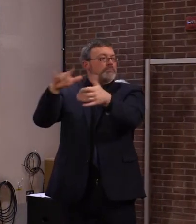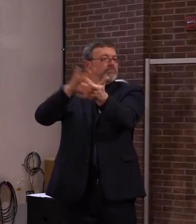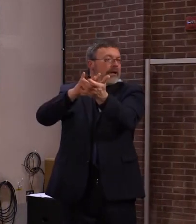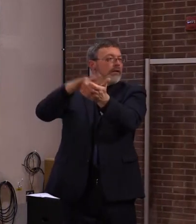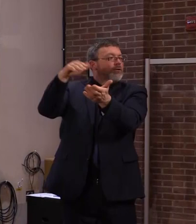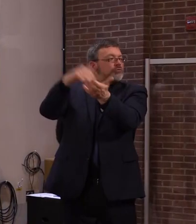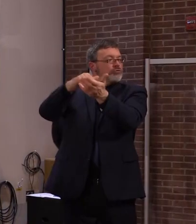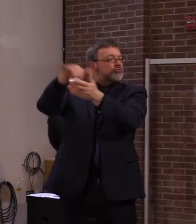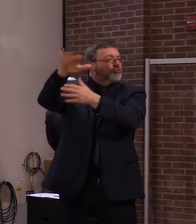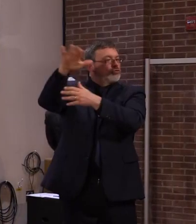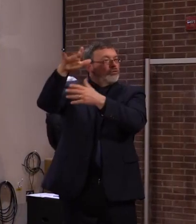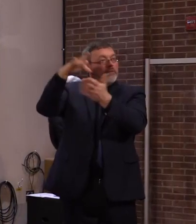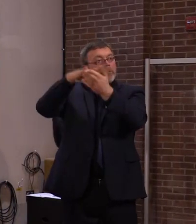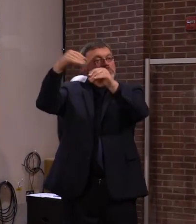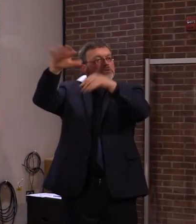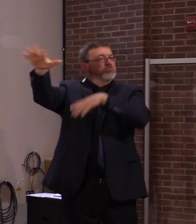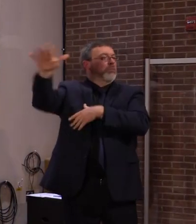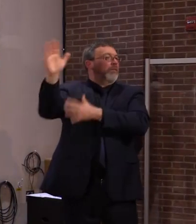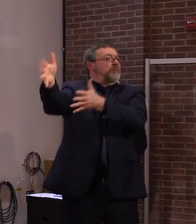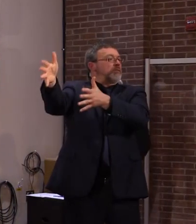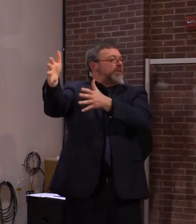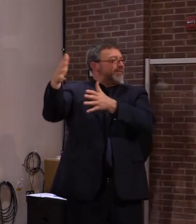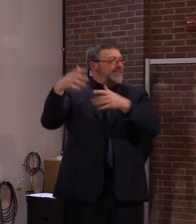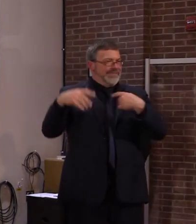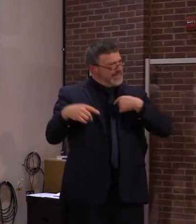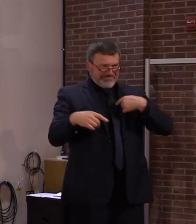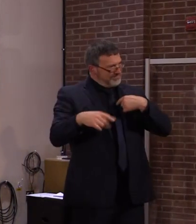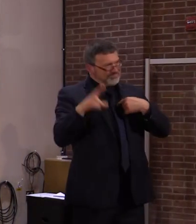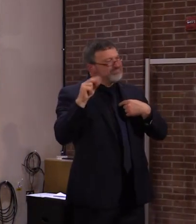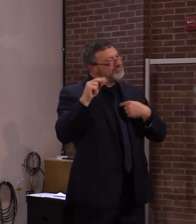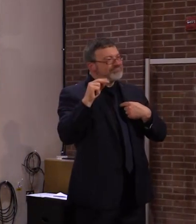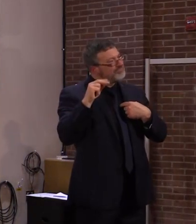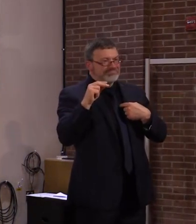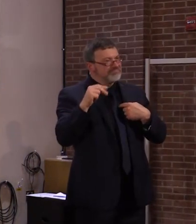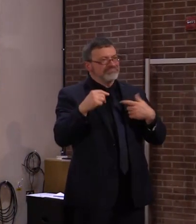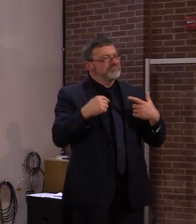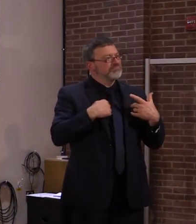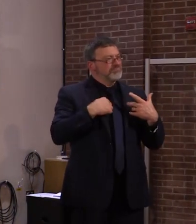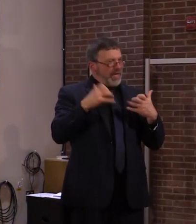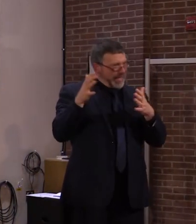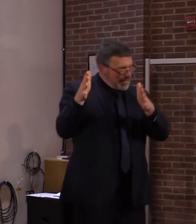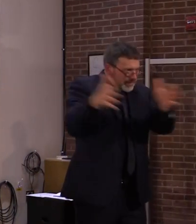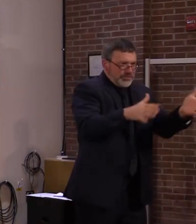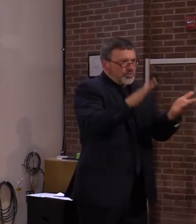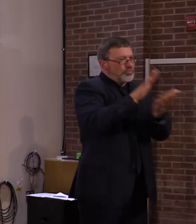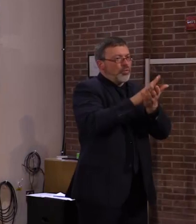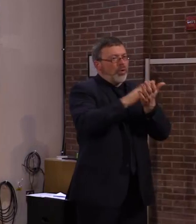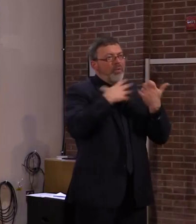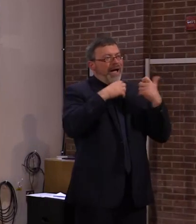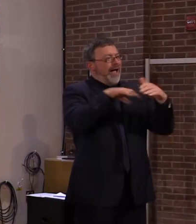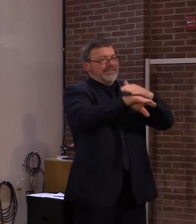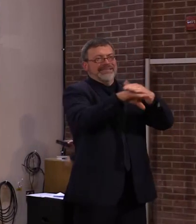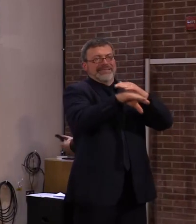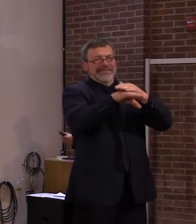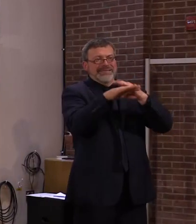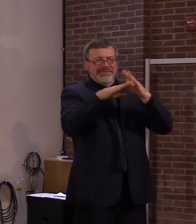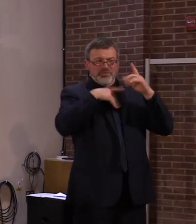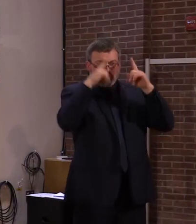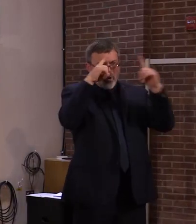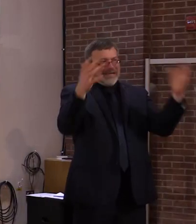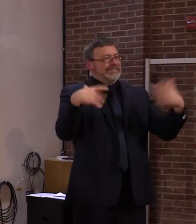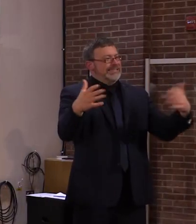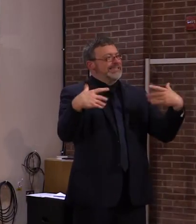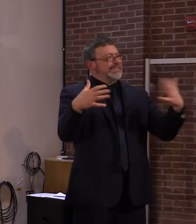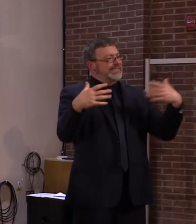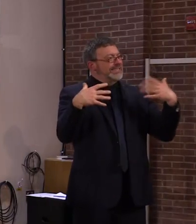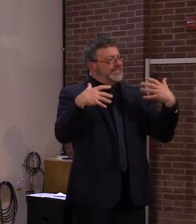So we are doing this really through multiple directions. So again, I don't want it to be sort of misinterpreted